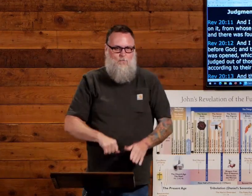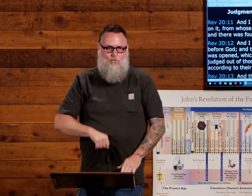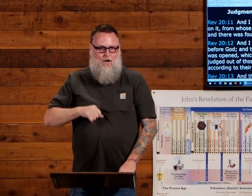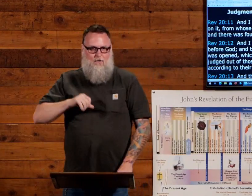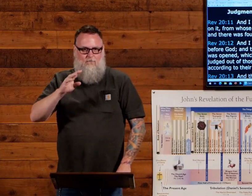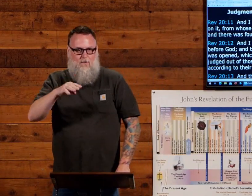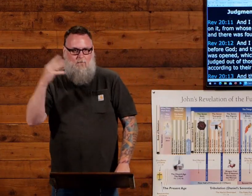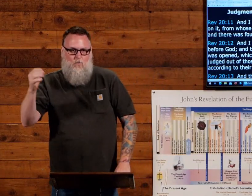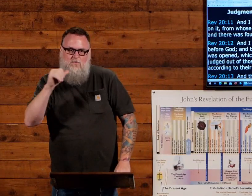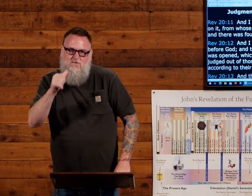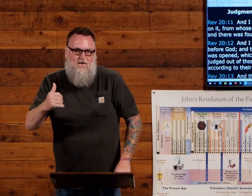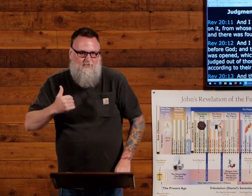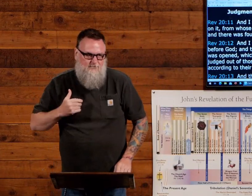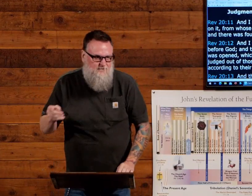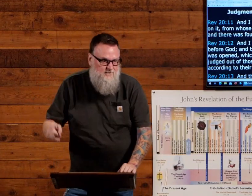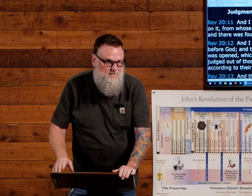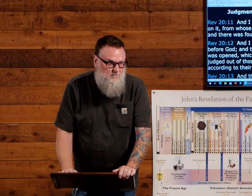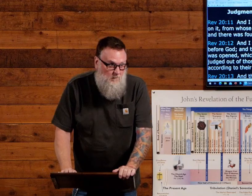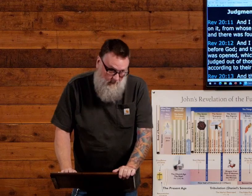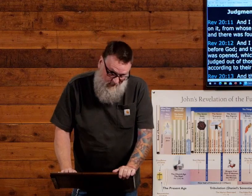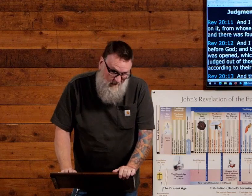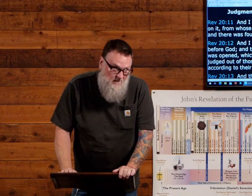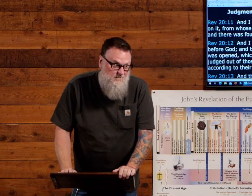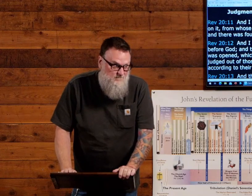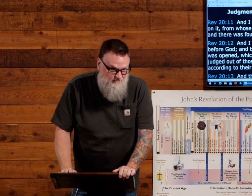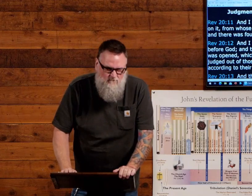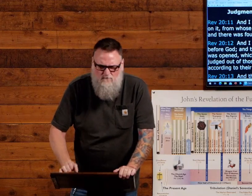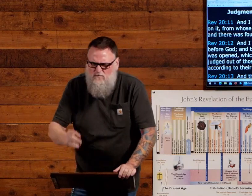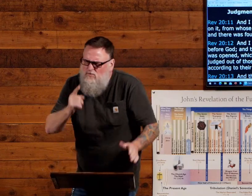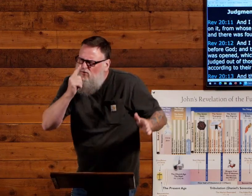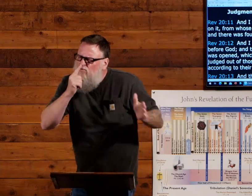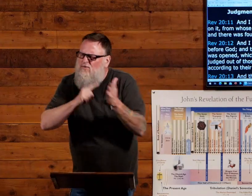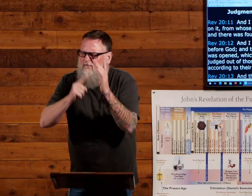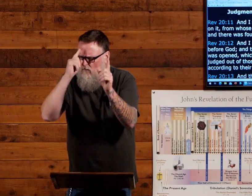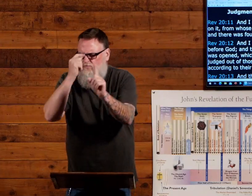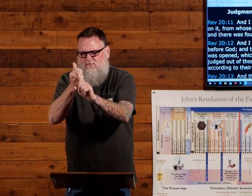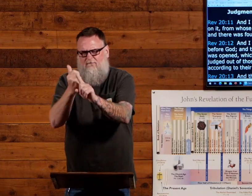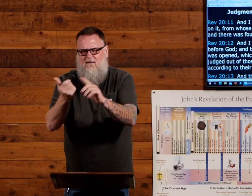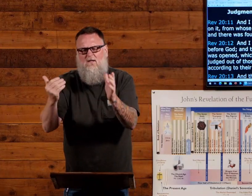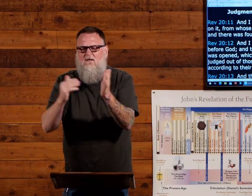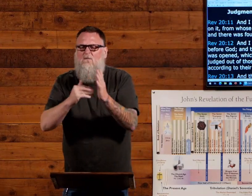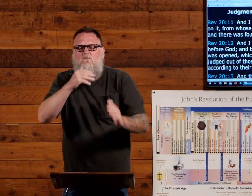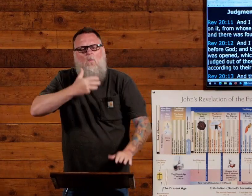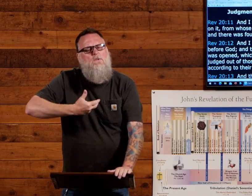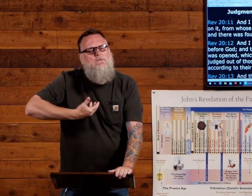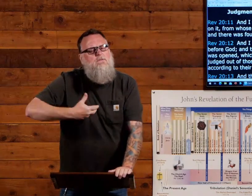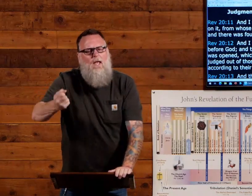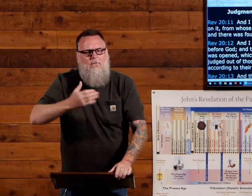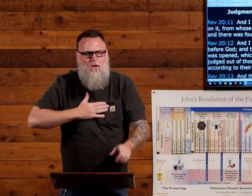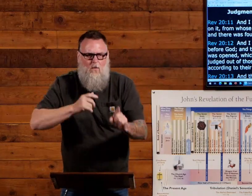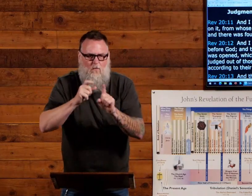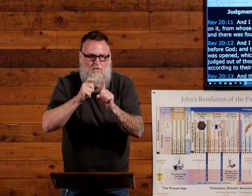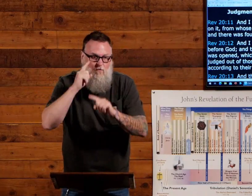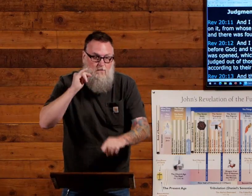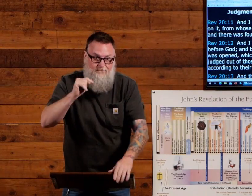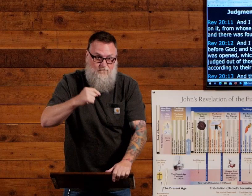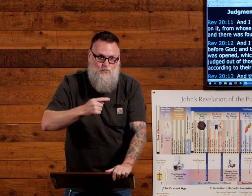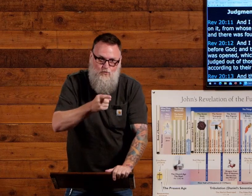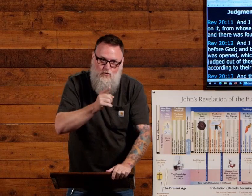the Lord set the colors, but the rainbow doesn't have, the pride flag is missing one color. Check for yourself and find out what that is. Don't just